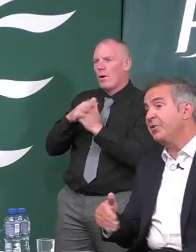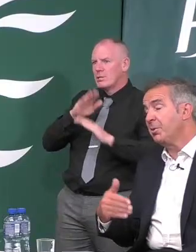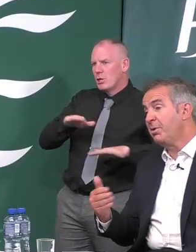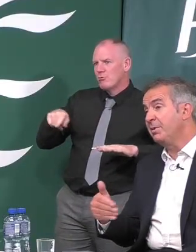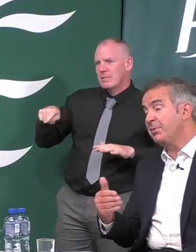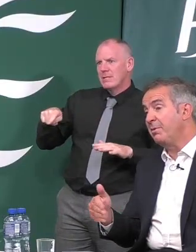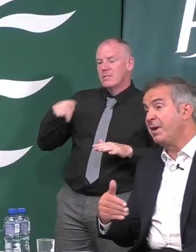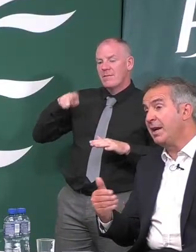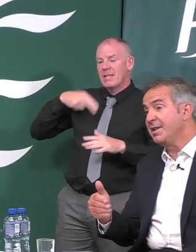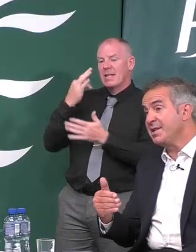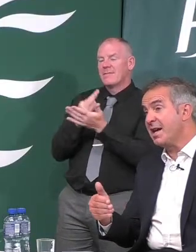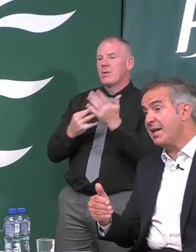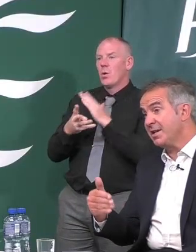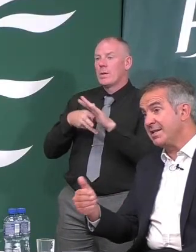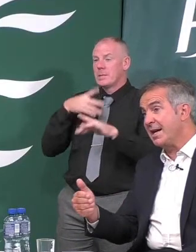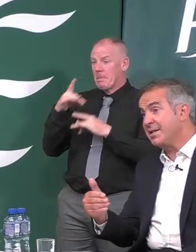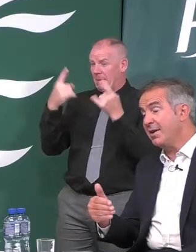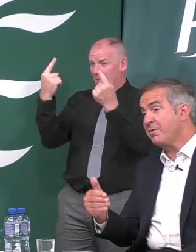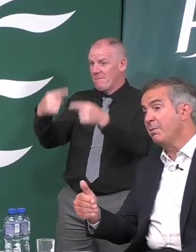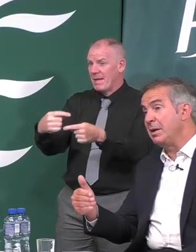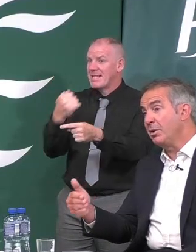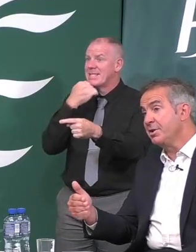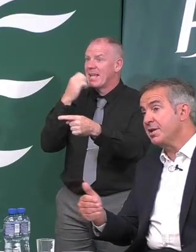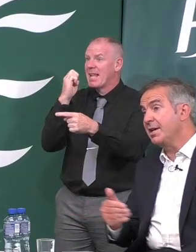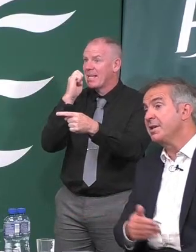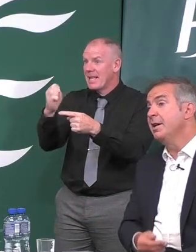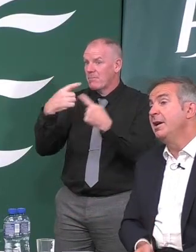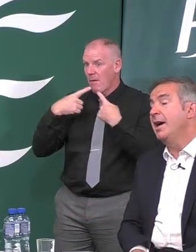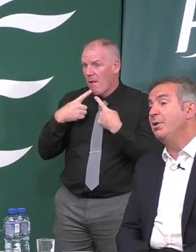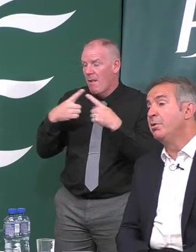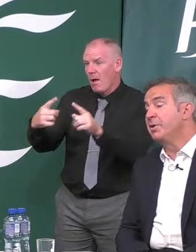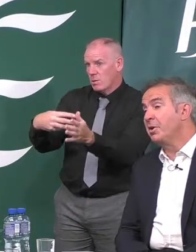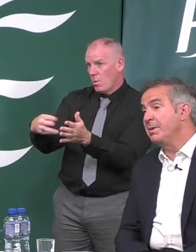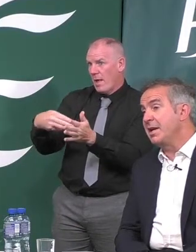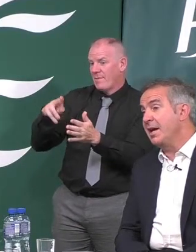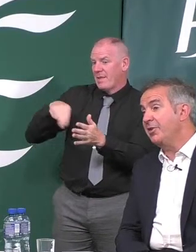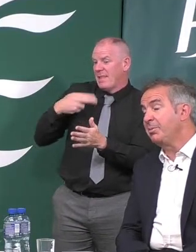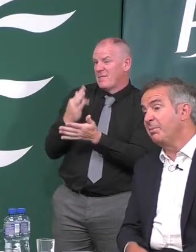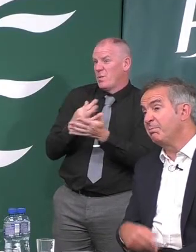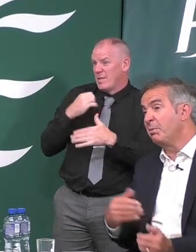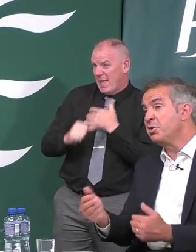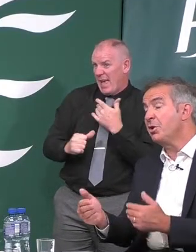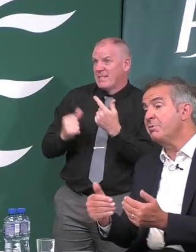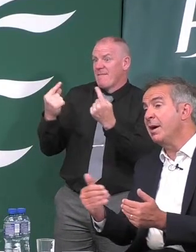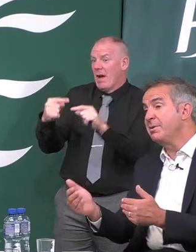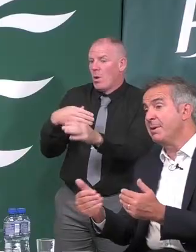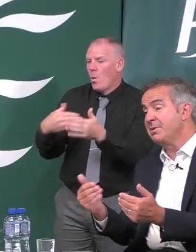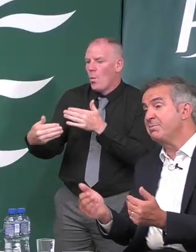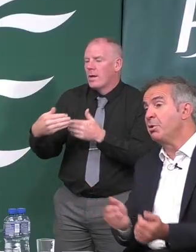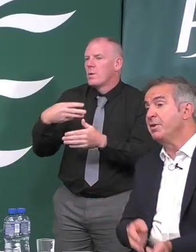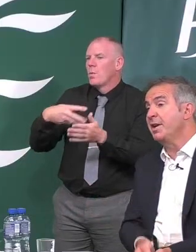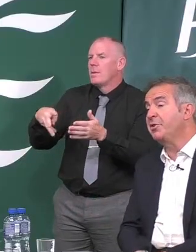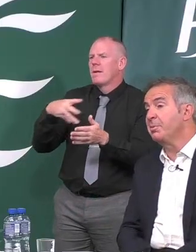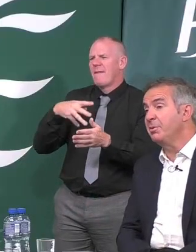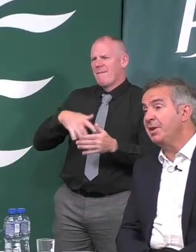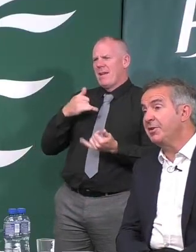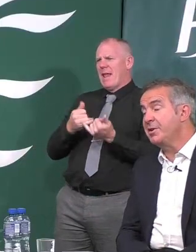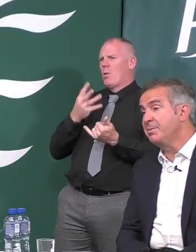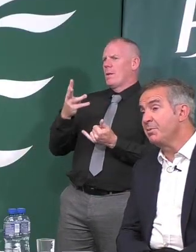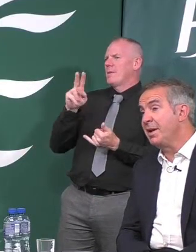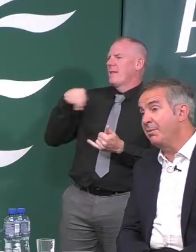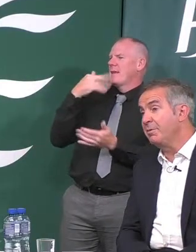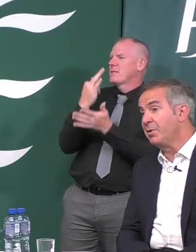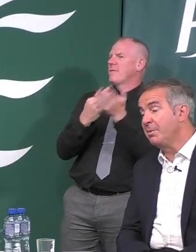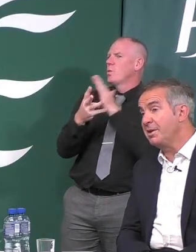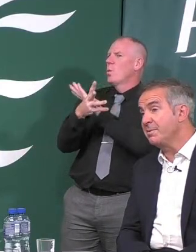So over the next couple of weeks, we'll finalise a date, an exact date for when we launch that over the coming days. But we're talking round about over the next couple of weeks